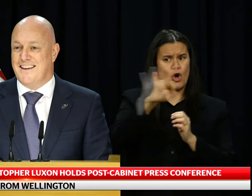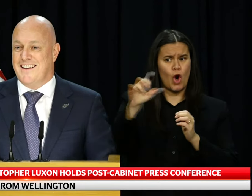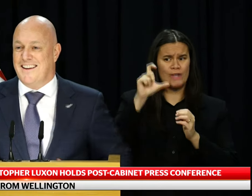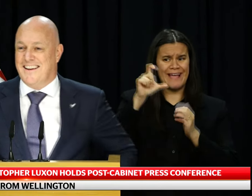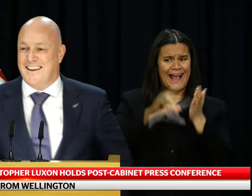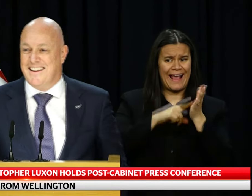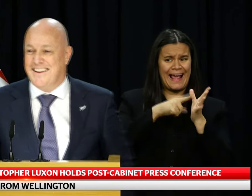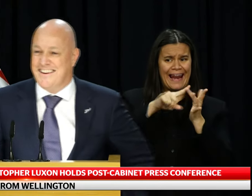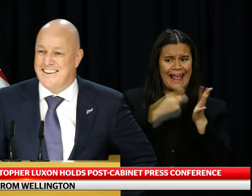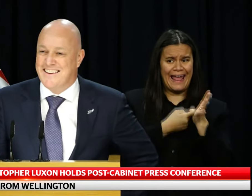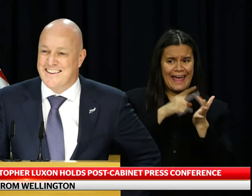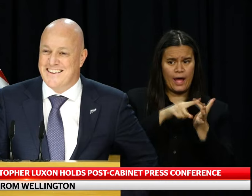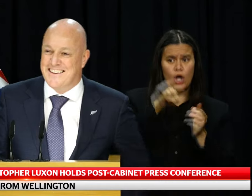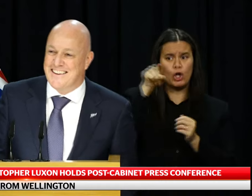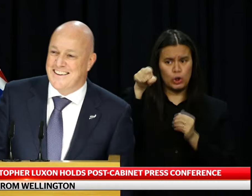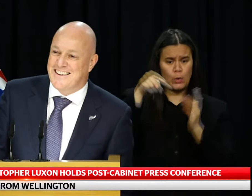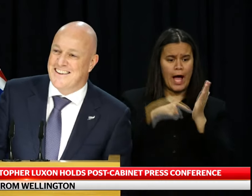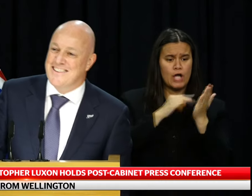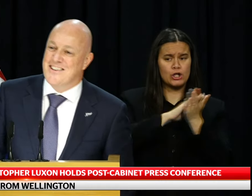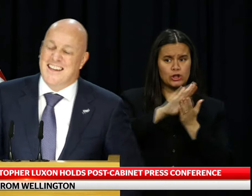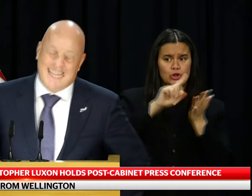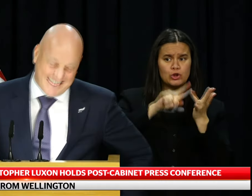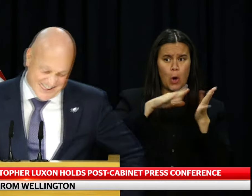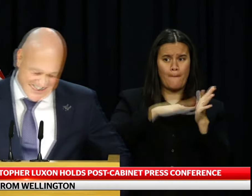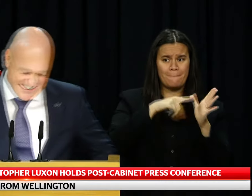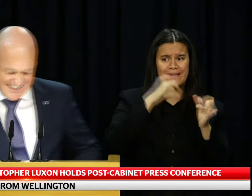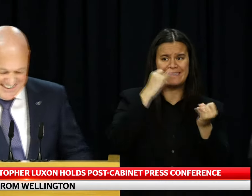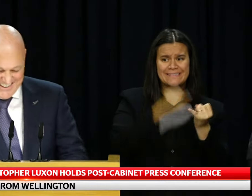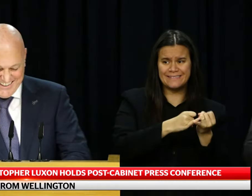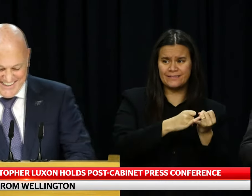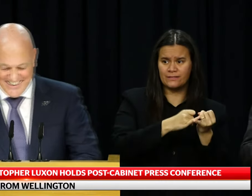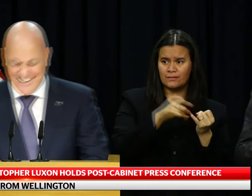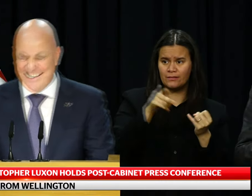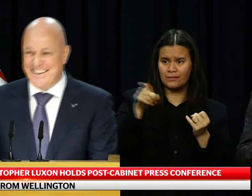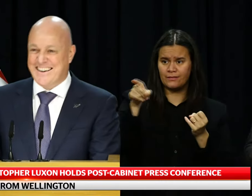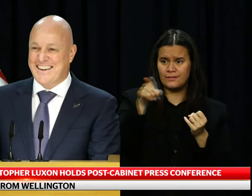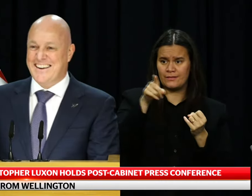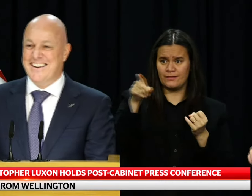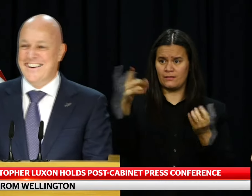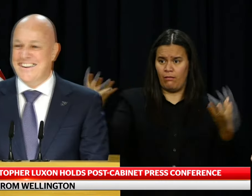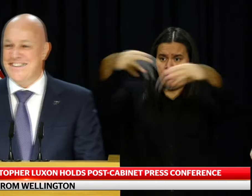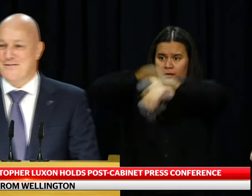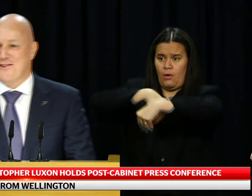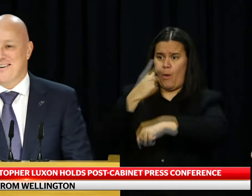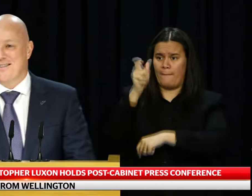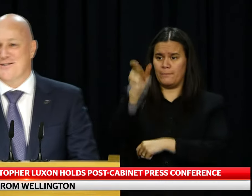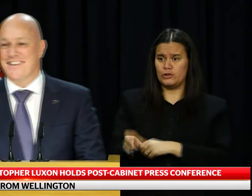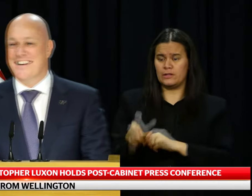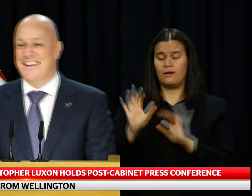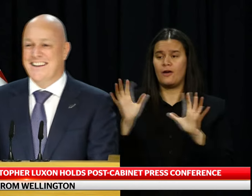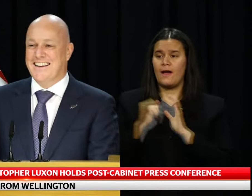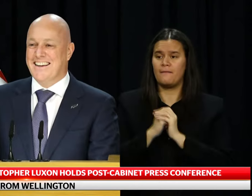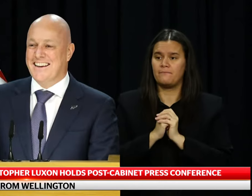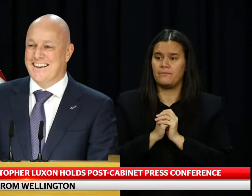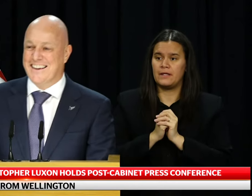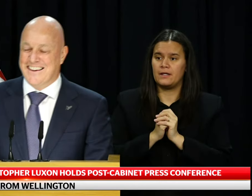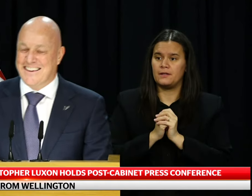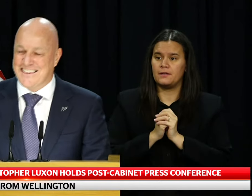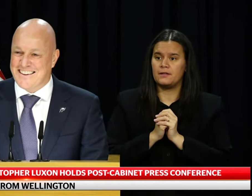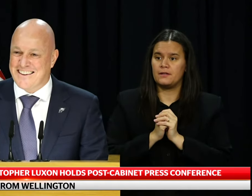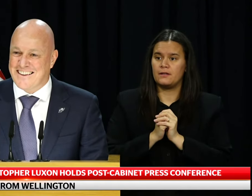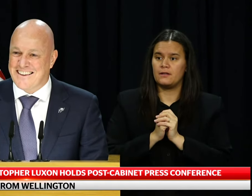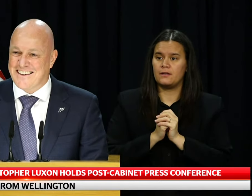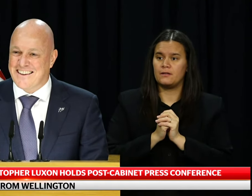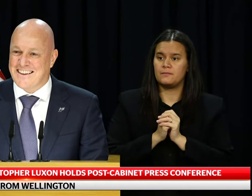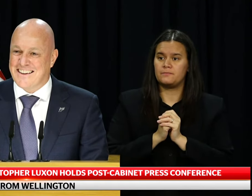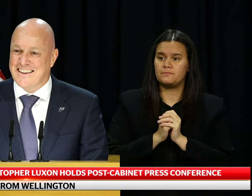No, we speak with one voice. Do you? Synergy. That's a frightening thought. Can you commit to the same